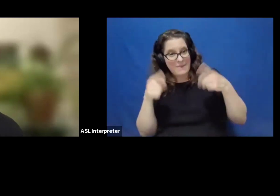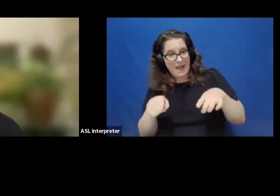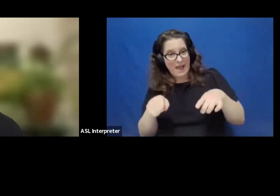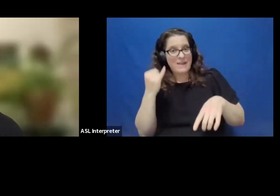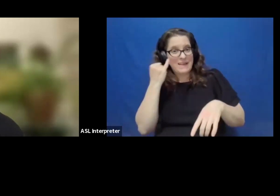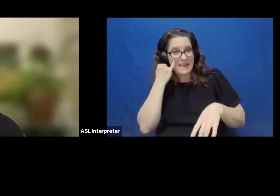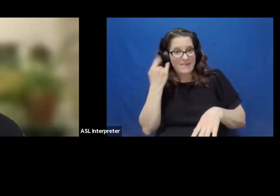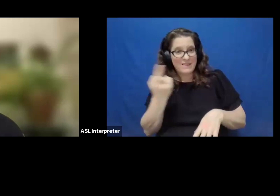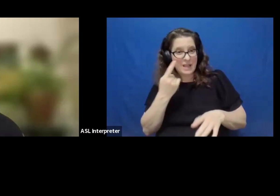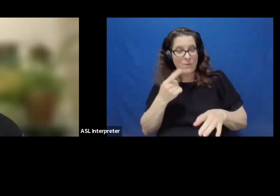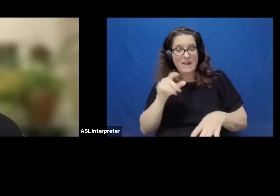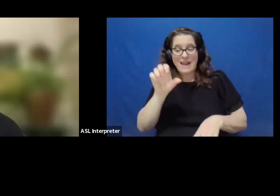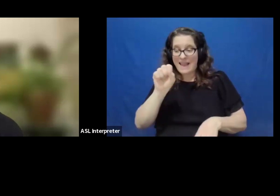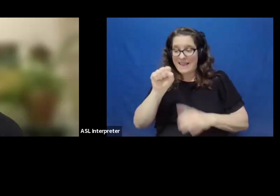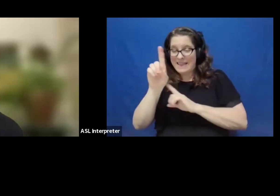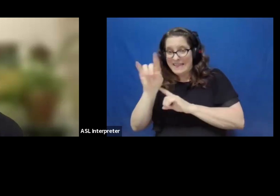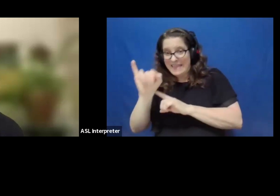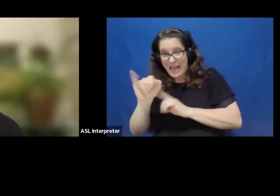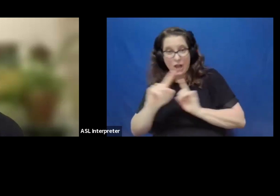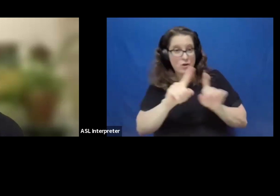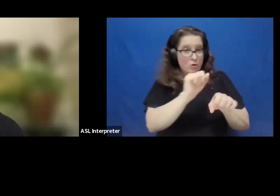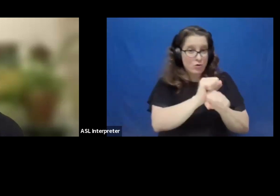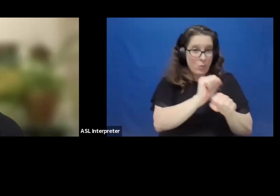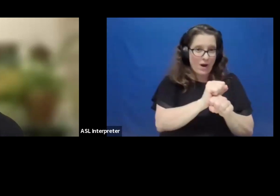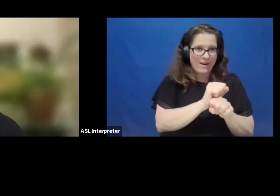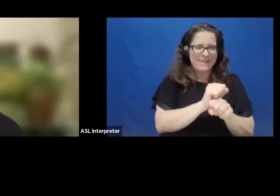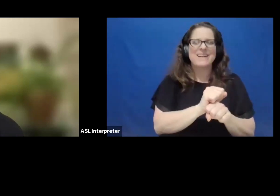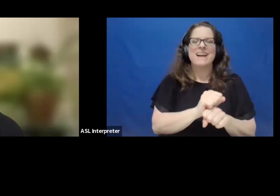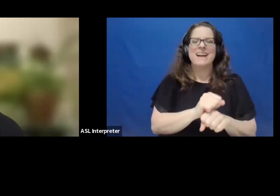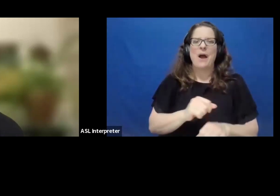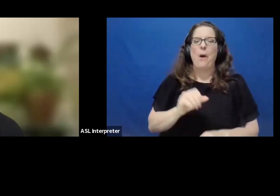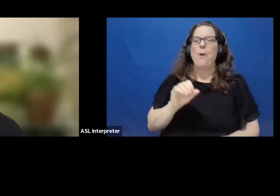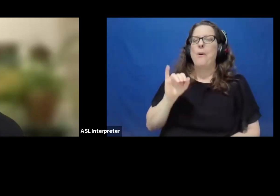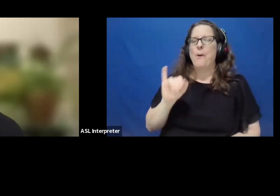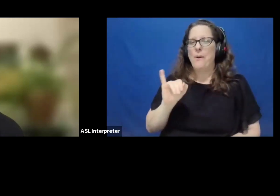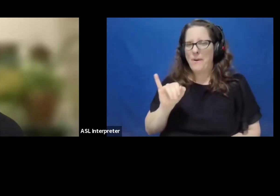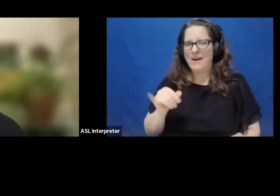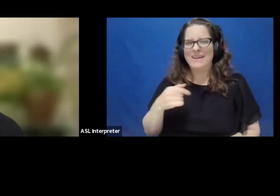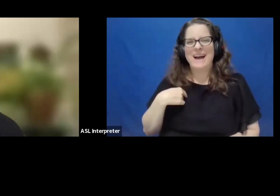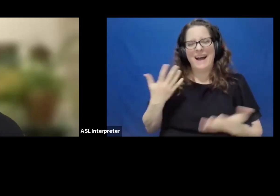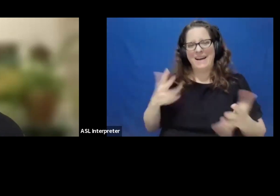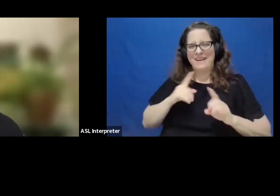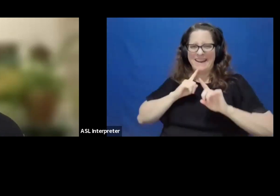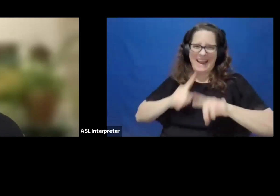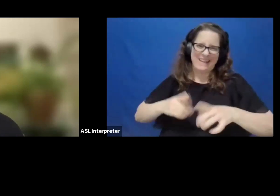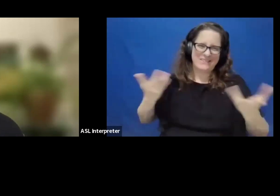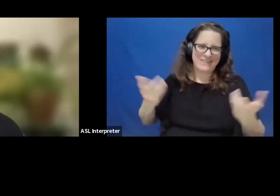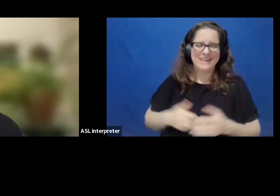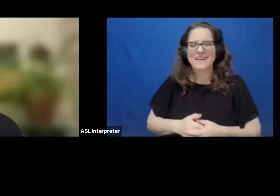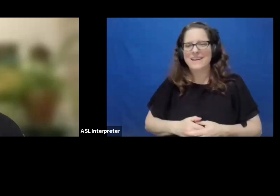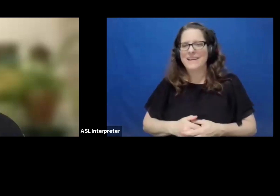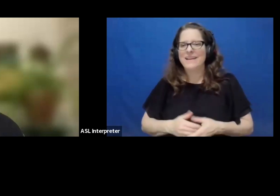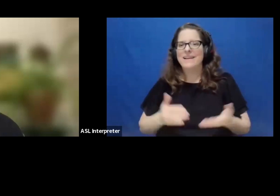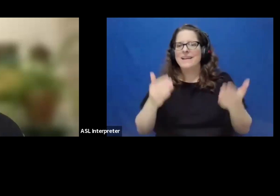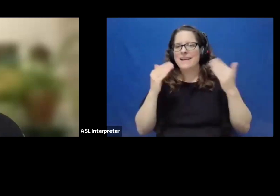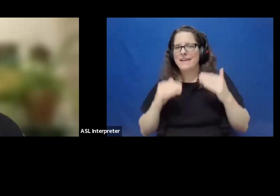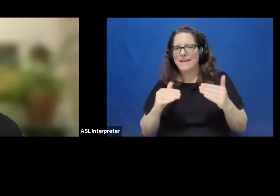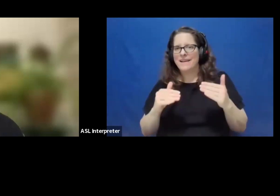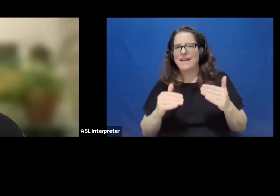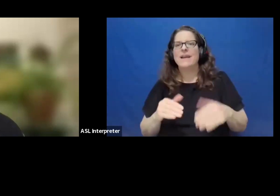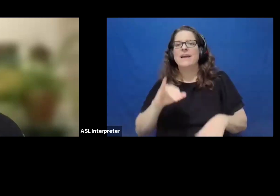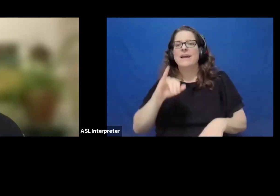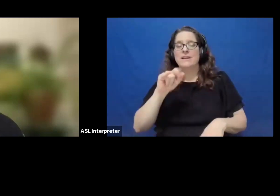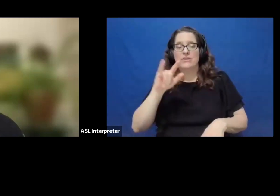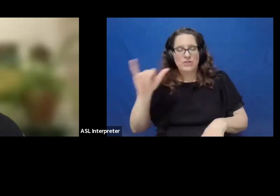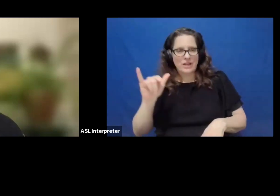SSDI and goes to work? Okay, well, that question came in before I answered it. Jill asks, how much can one make